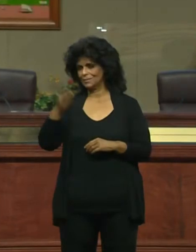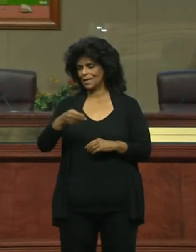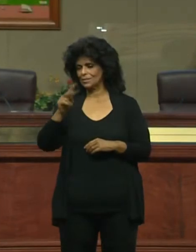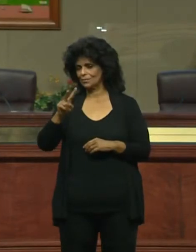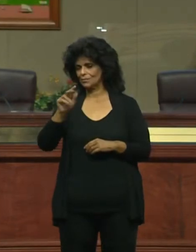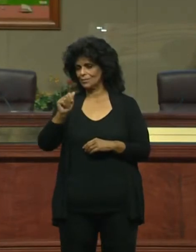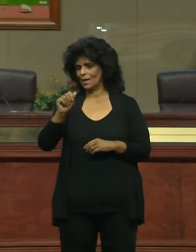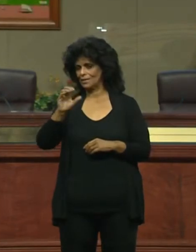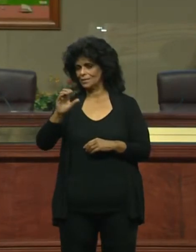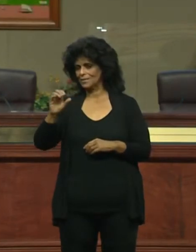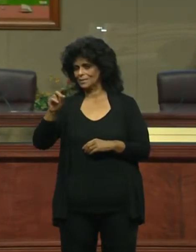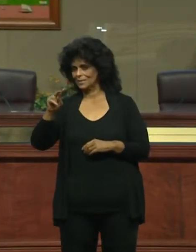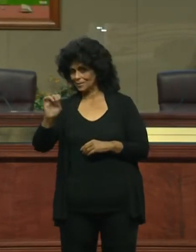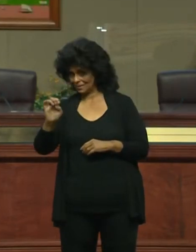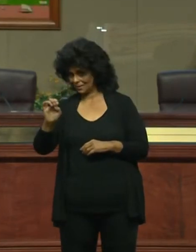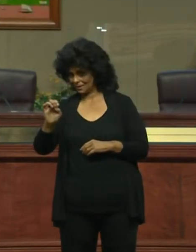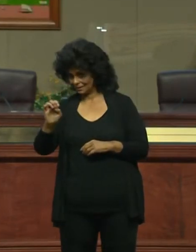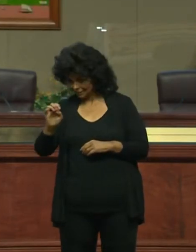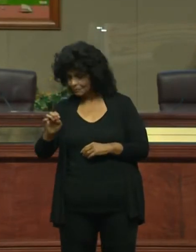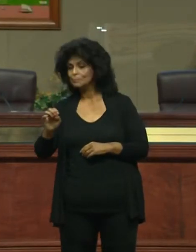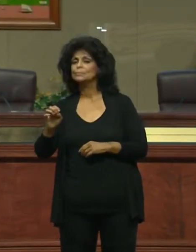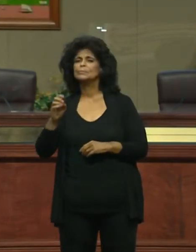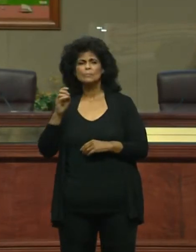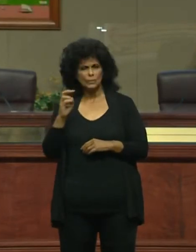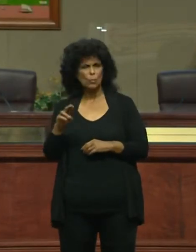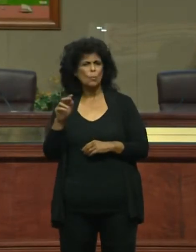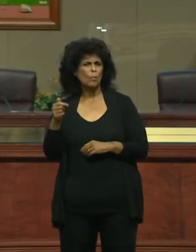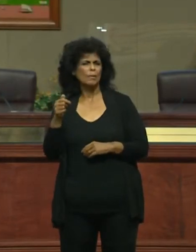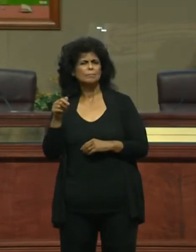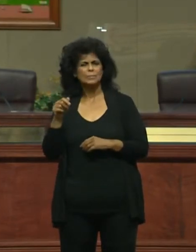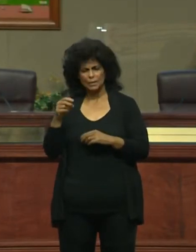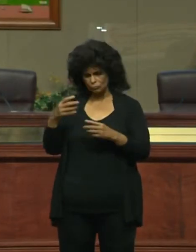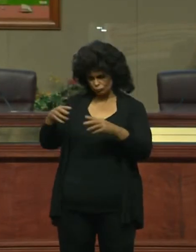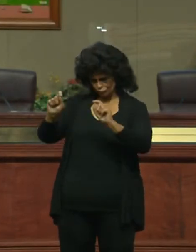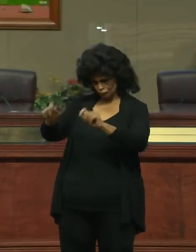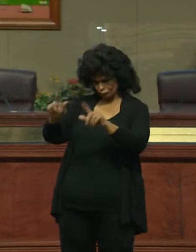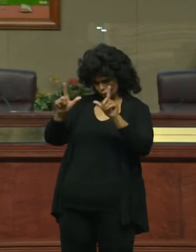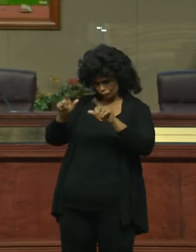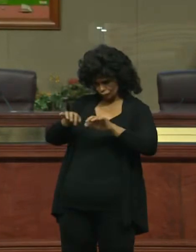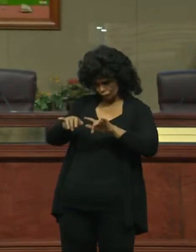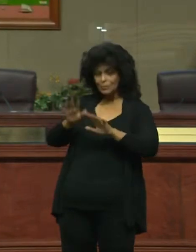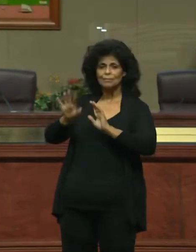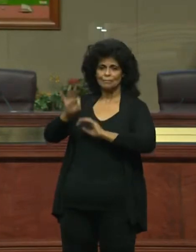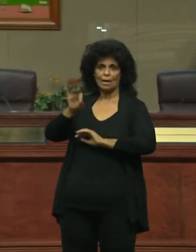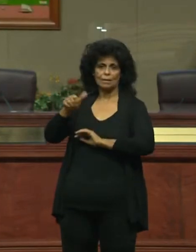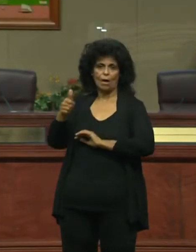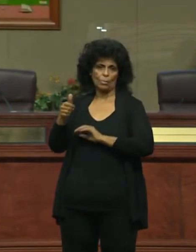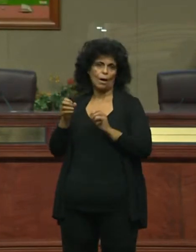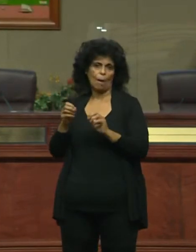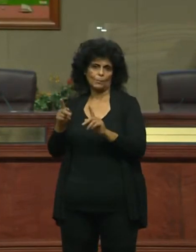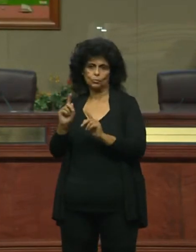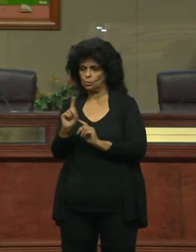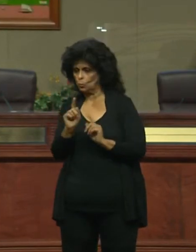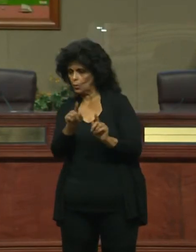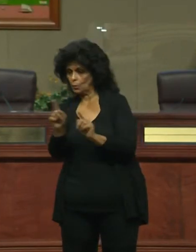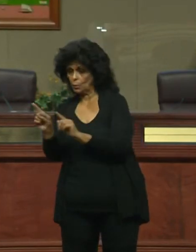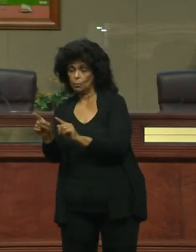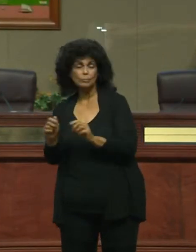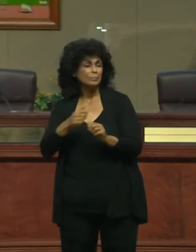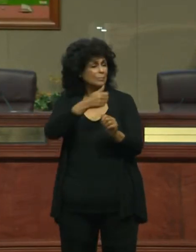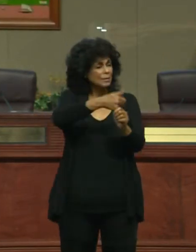ocfl.net/vaccine, or find out about other opportunities as well from our website. All of these sites are